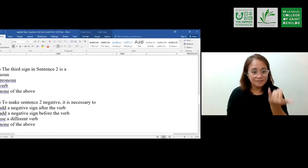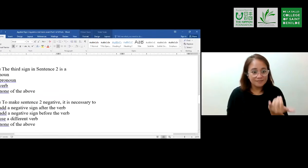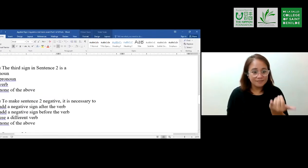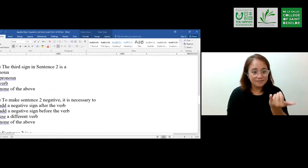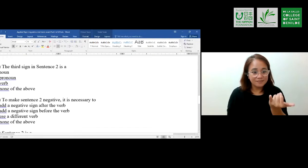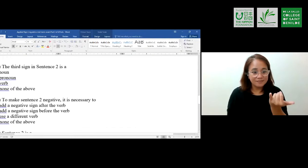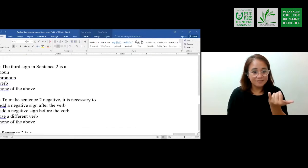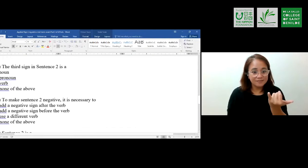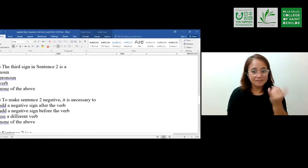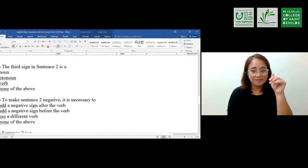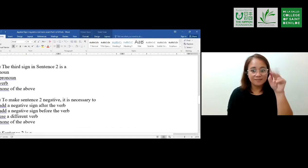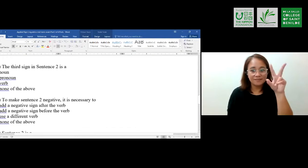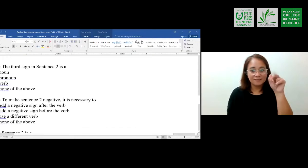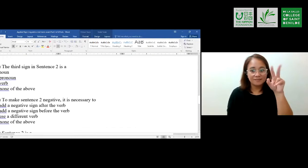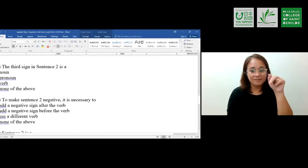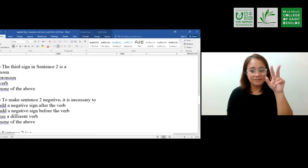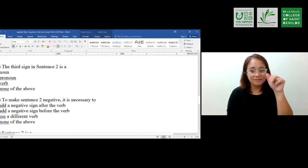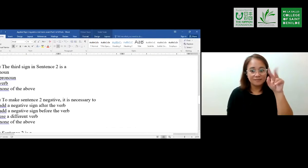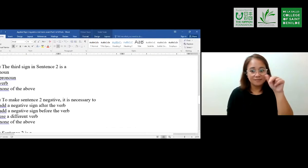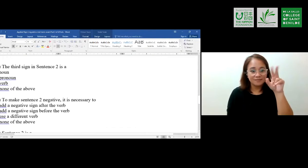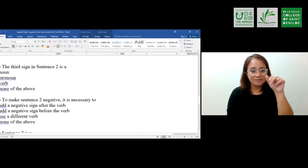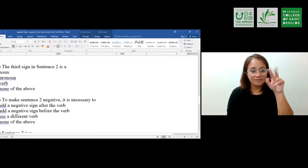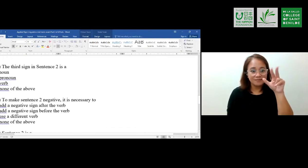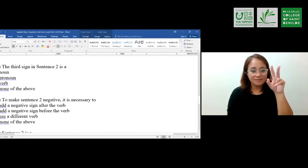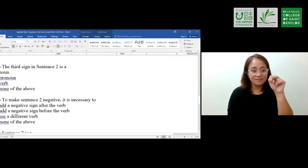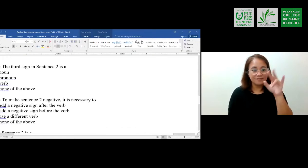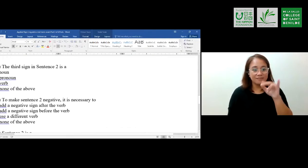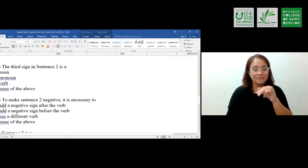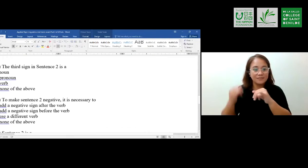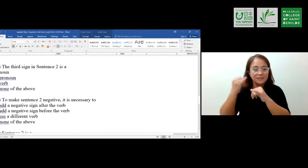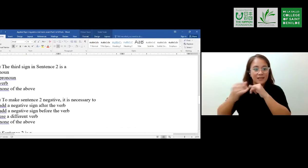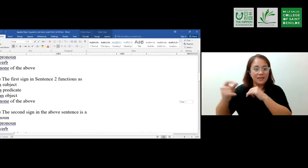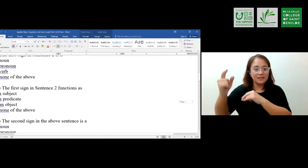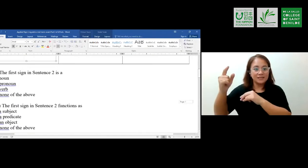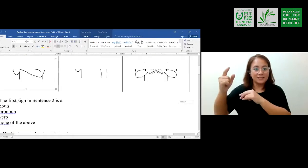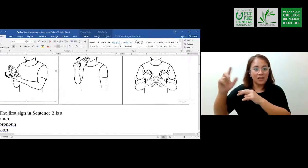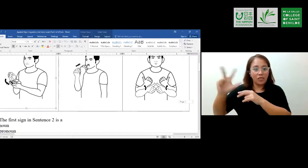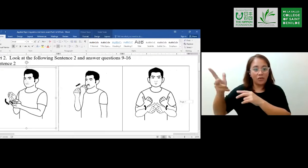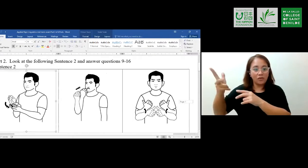Number 13, the last sign, the third sign, how.